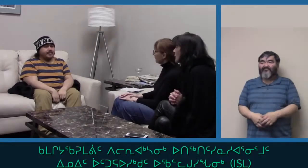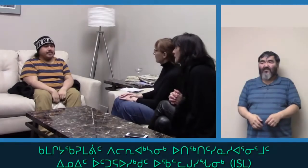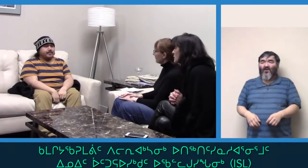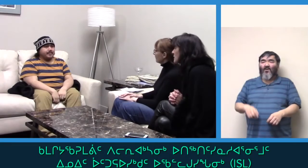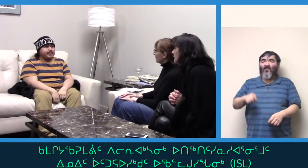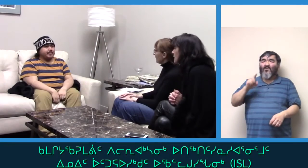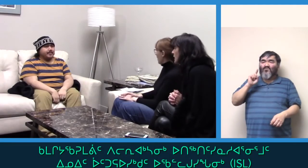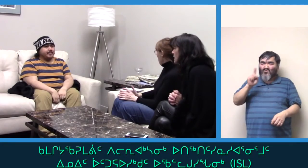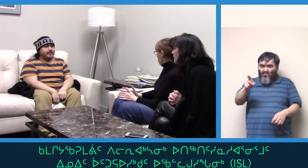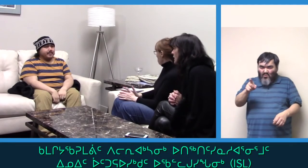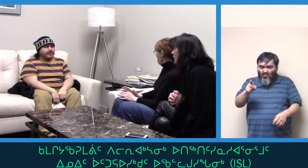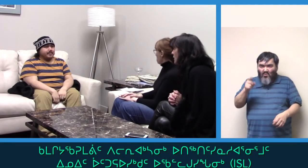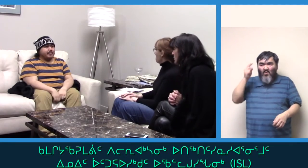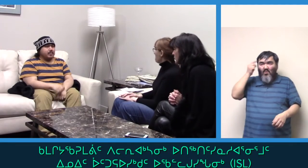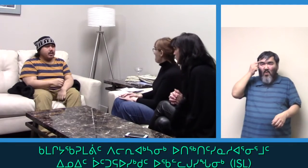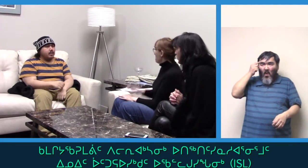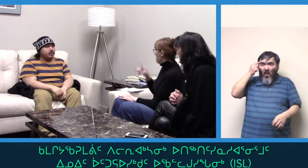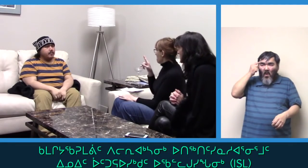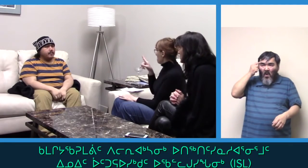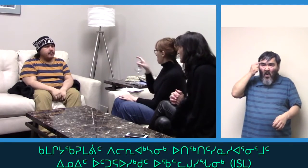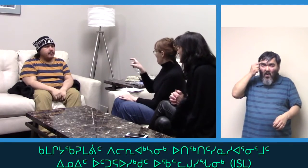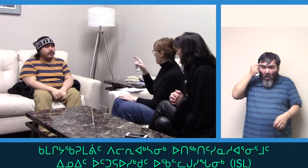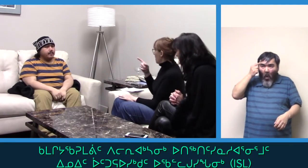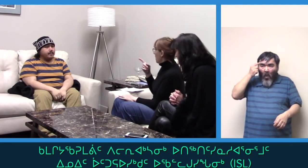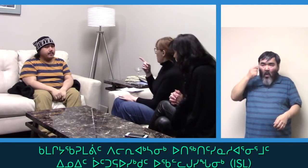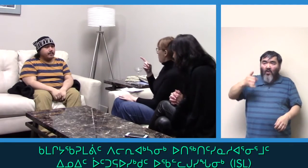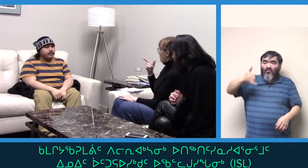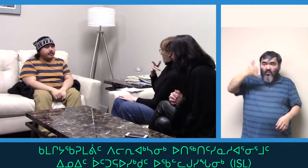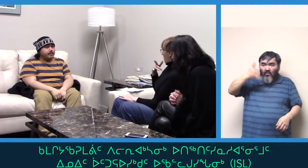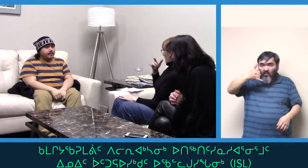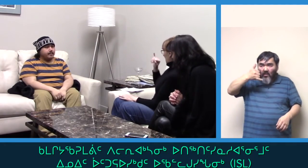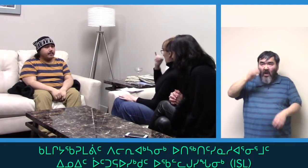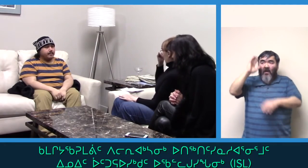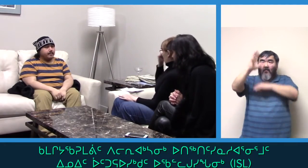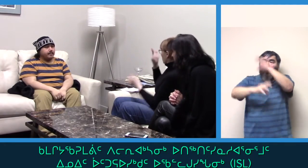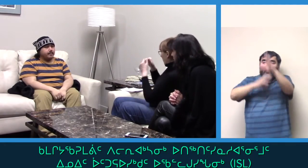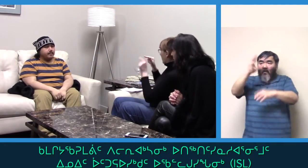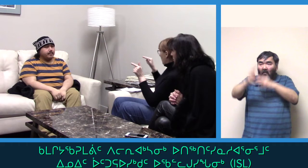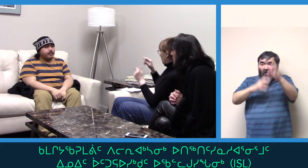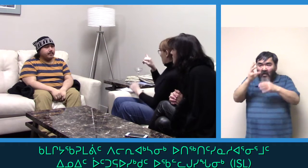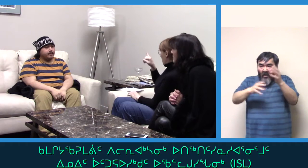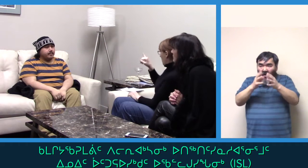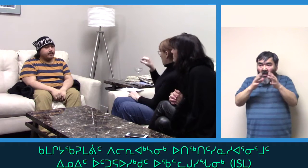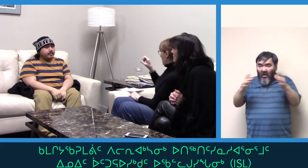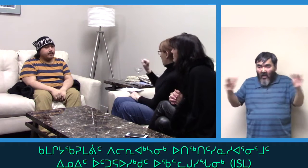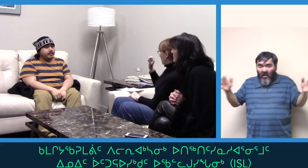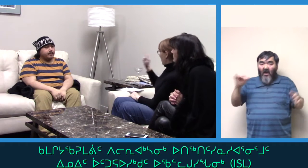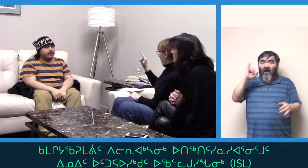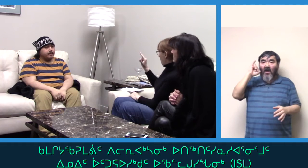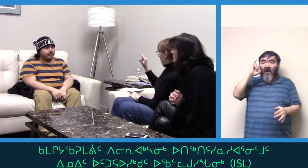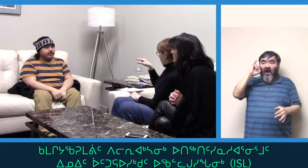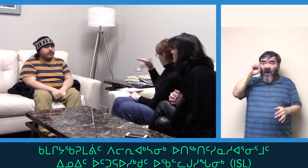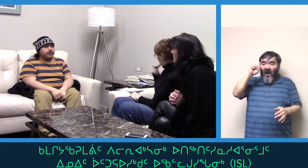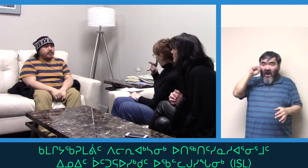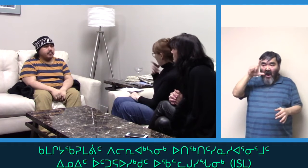Well, are you interested in programs to revitalize Inuit Sign Language?